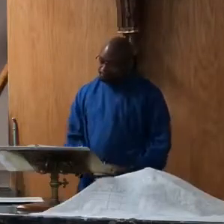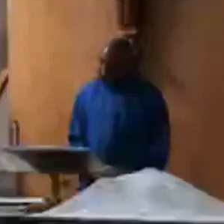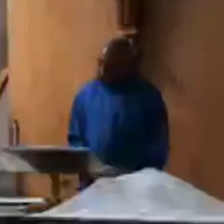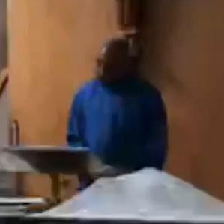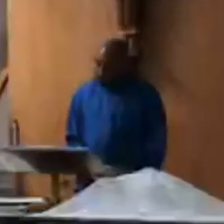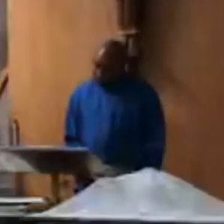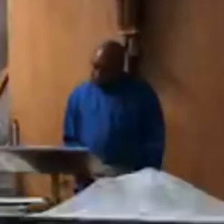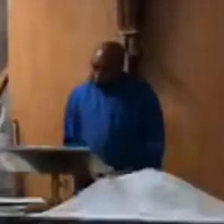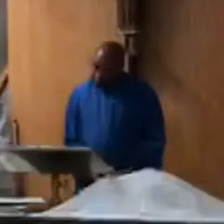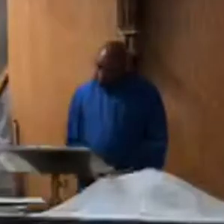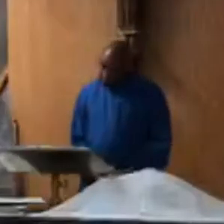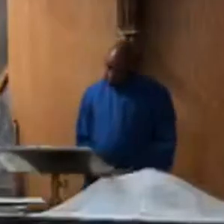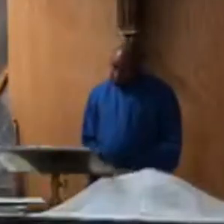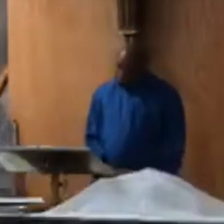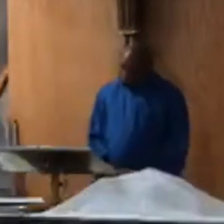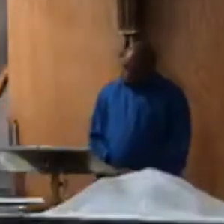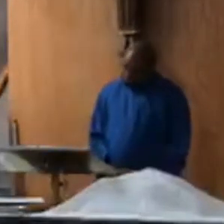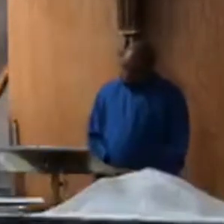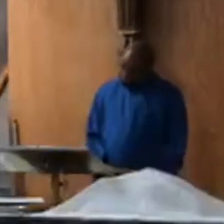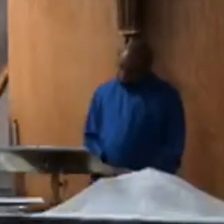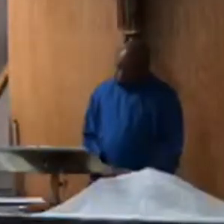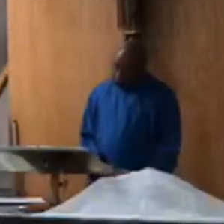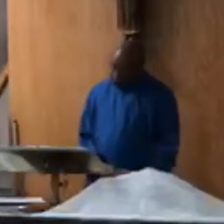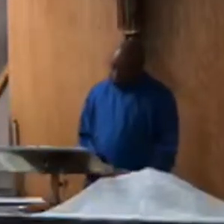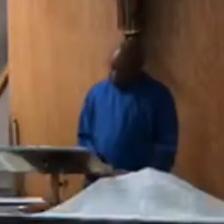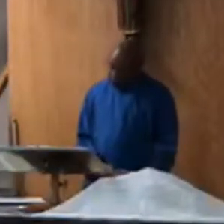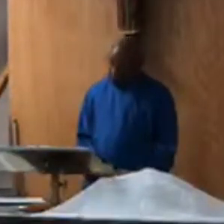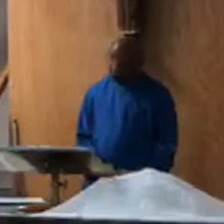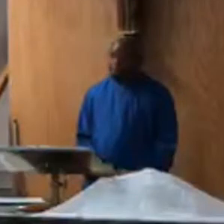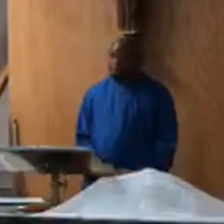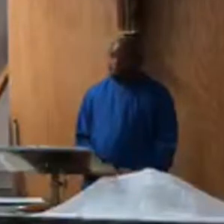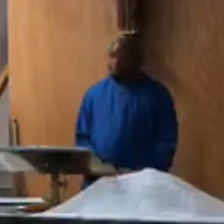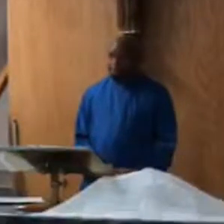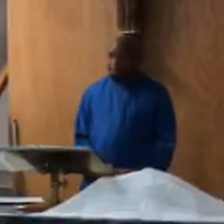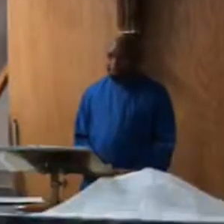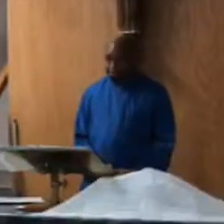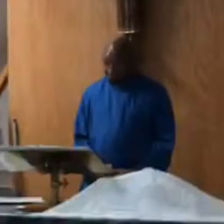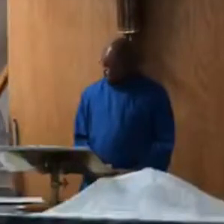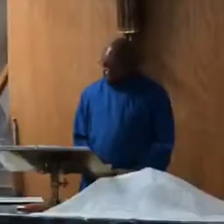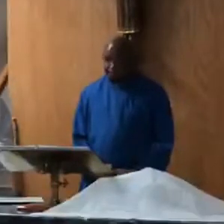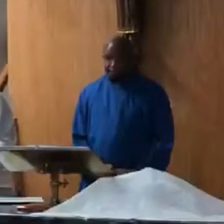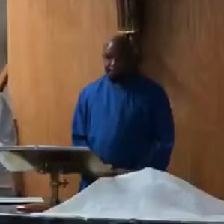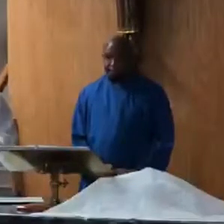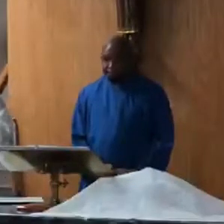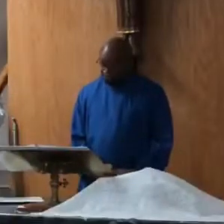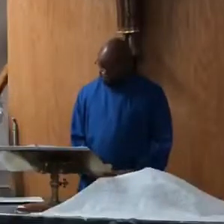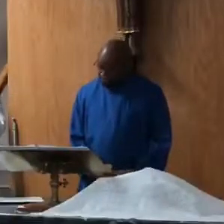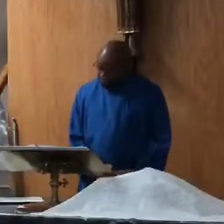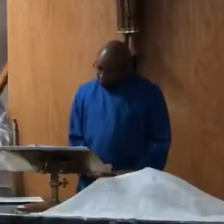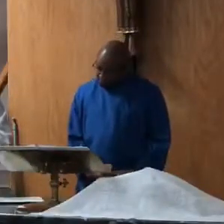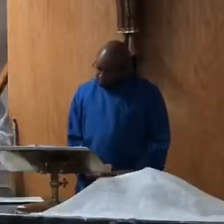life. Truly, when he baptized each one of you,